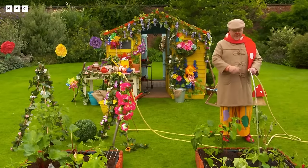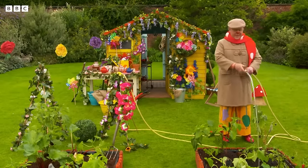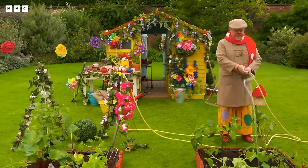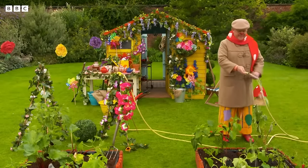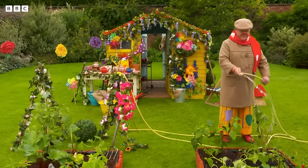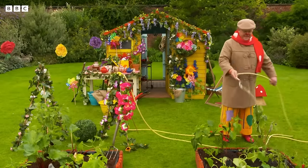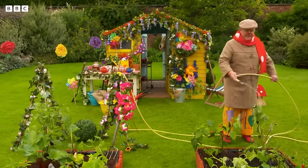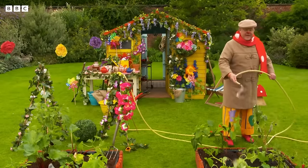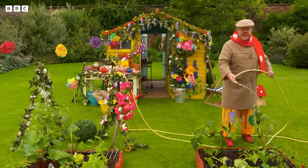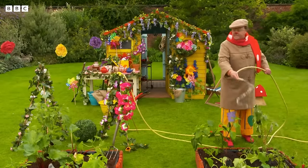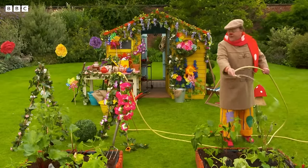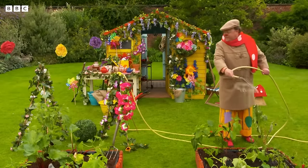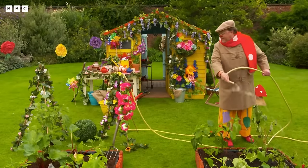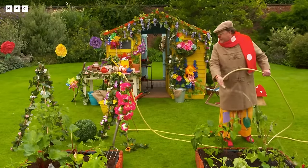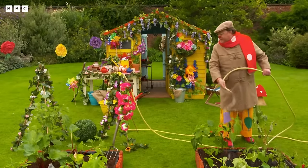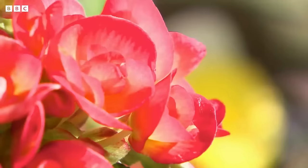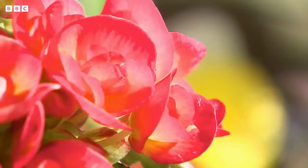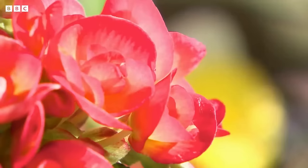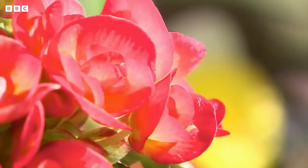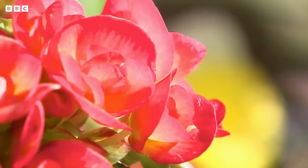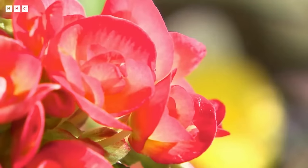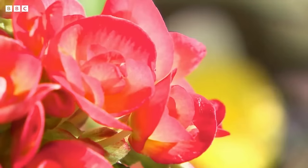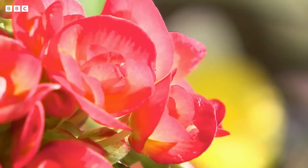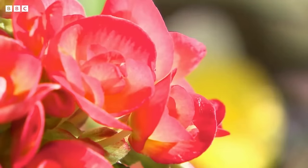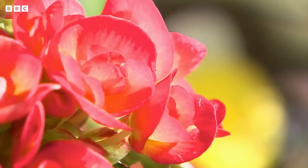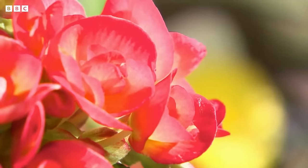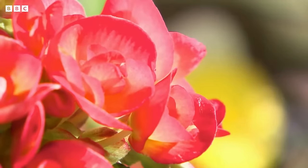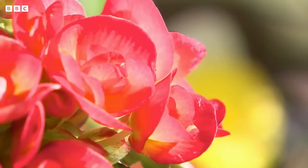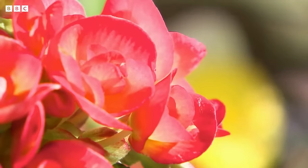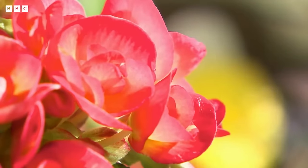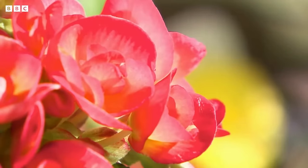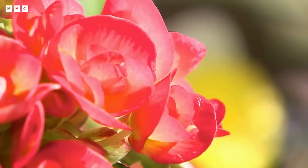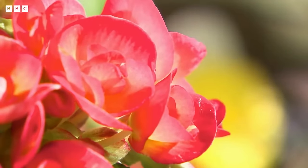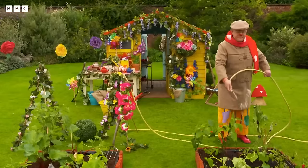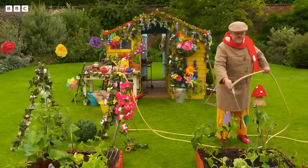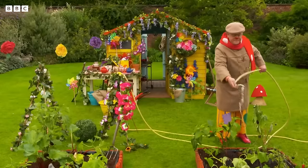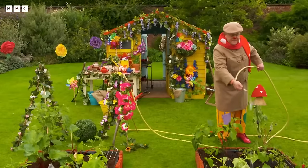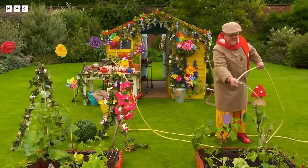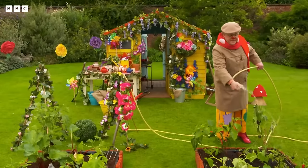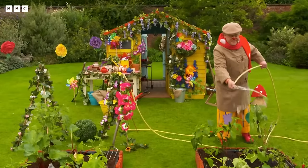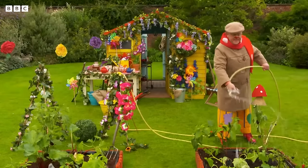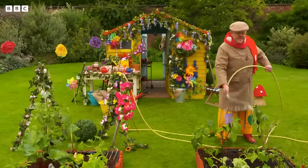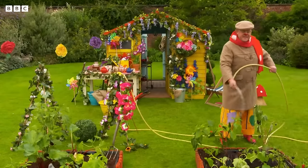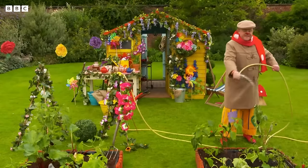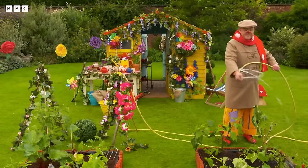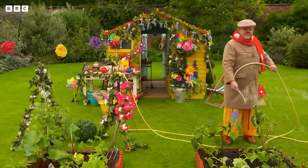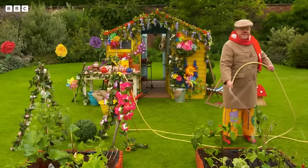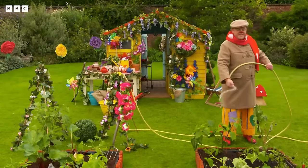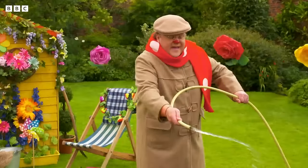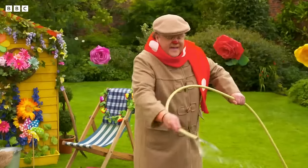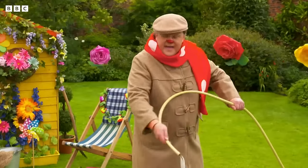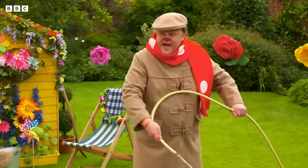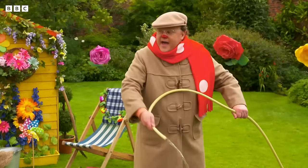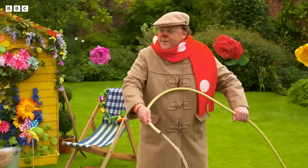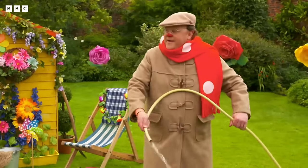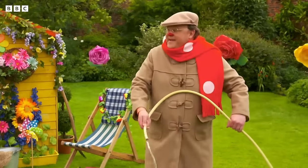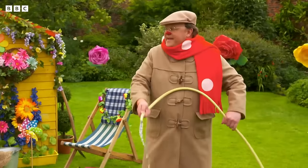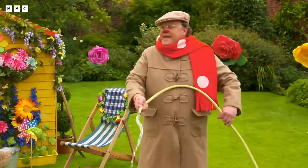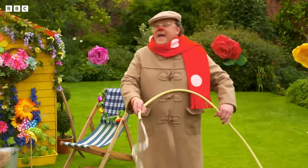Oh, yes. Look at that. It's a beauty. Lovely. And here comes Mr. Tumble the judge. Oh,